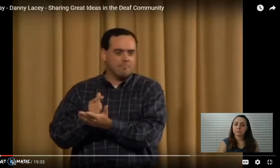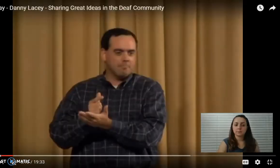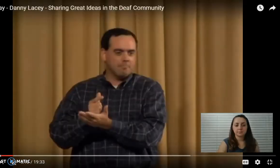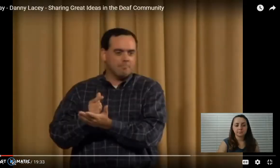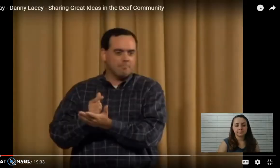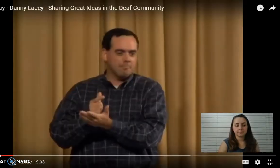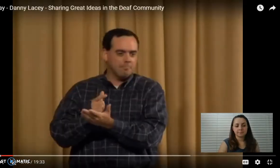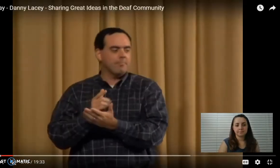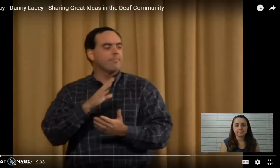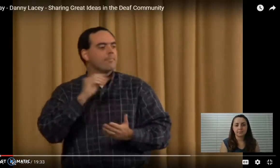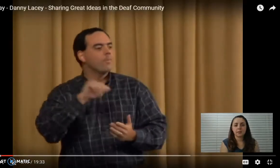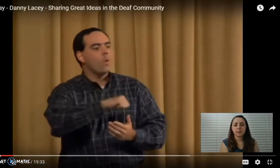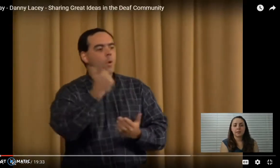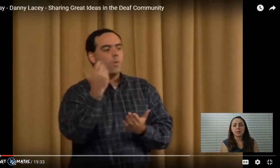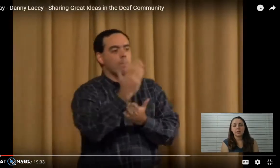graduation?